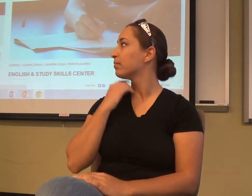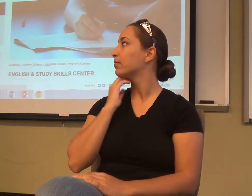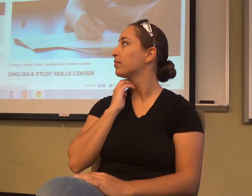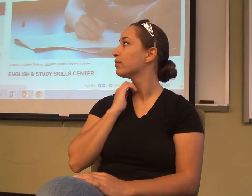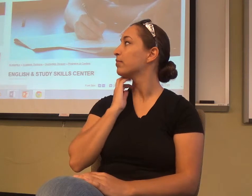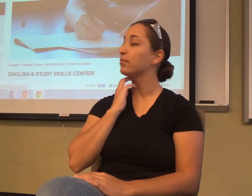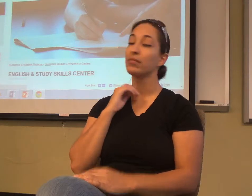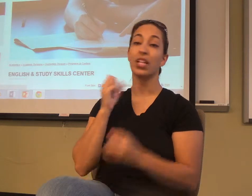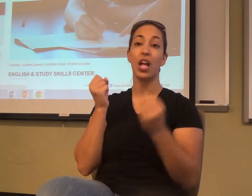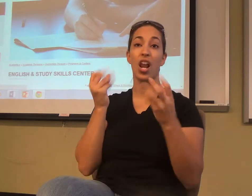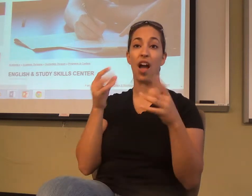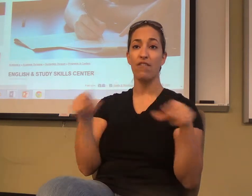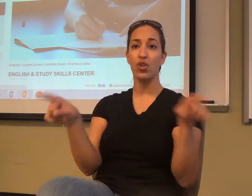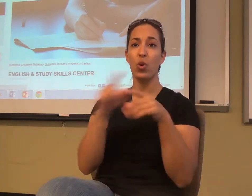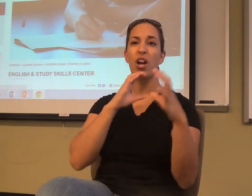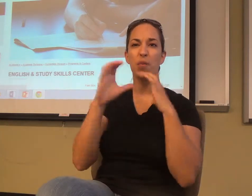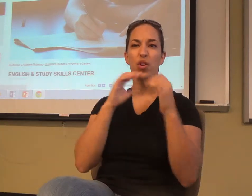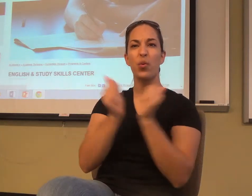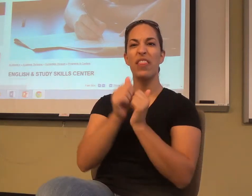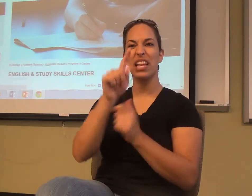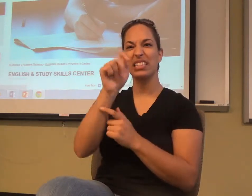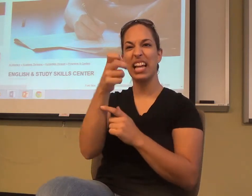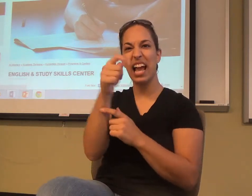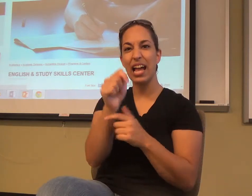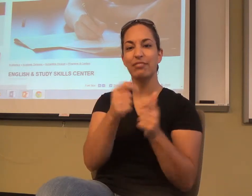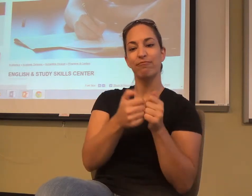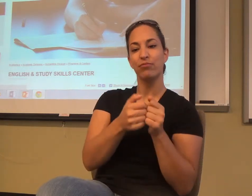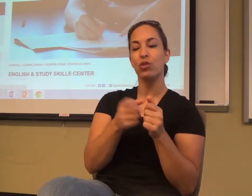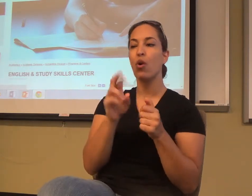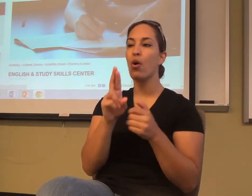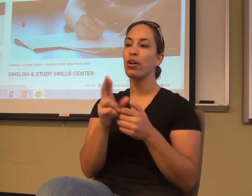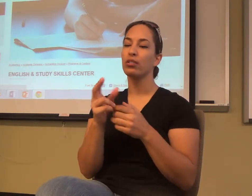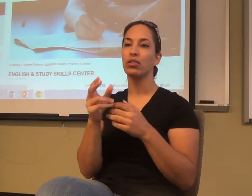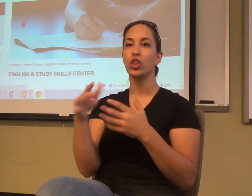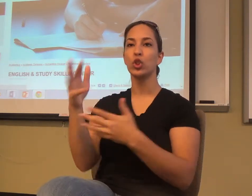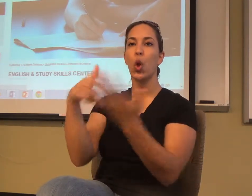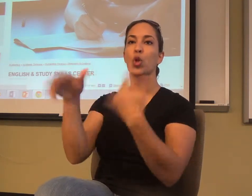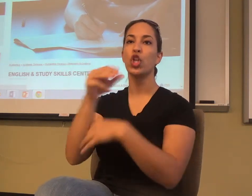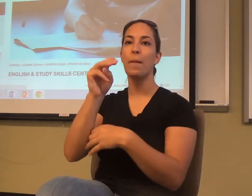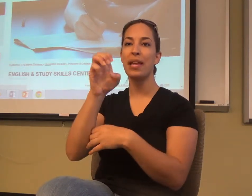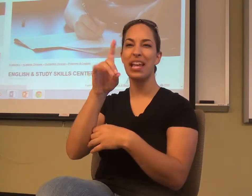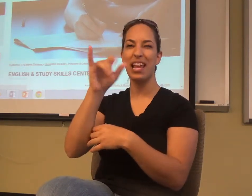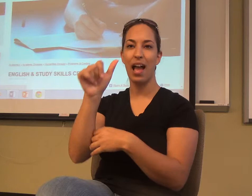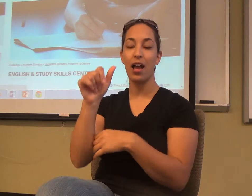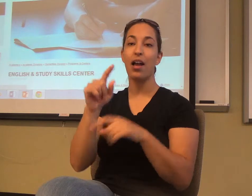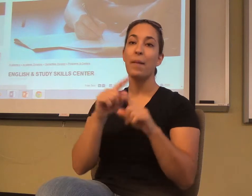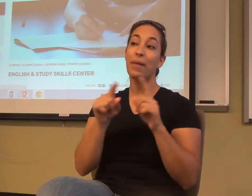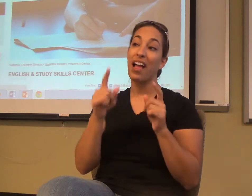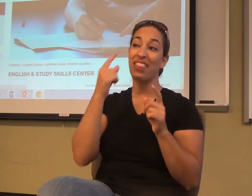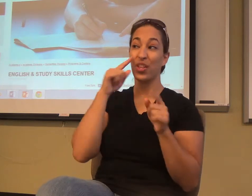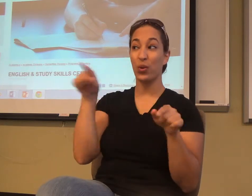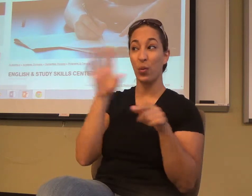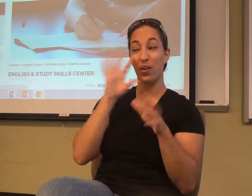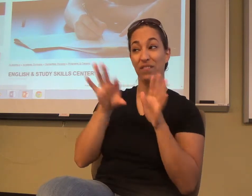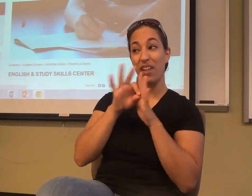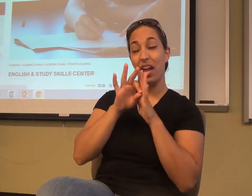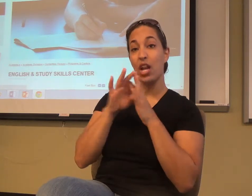A lot of you guys communicate via text message and via social media. I think you'll find, though, that in the business world and in the academic world, the primary form